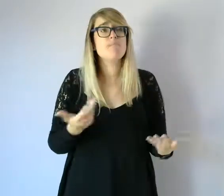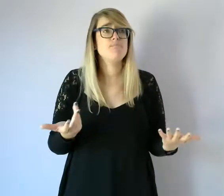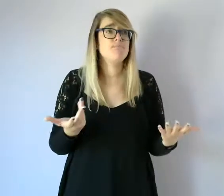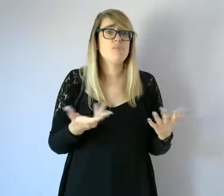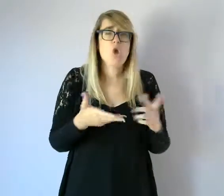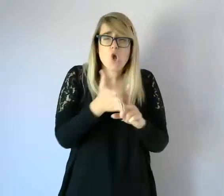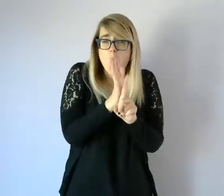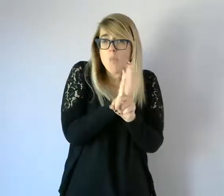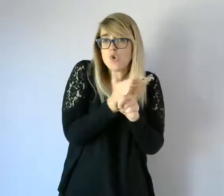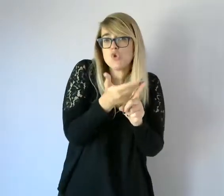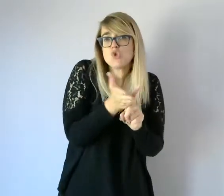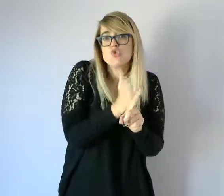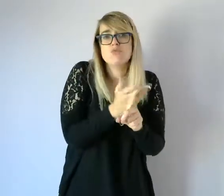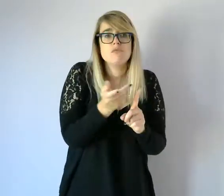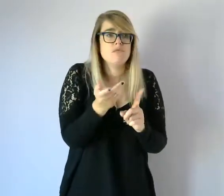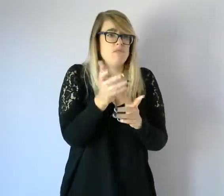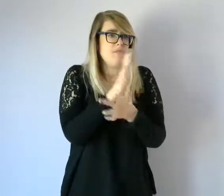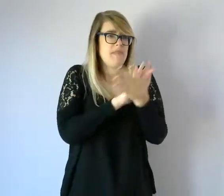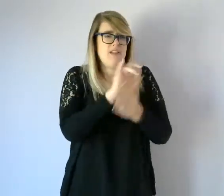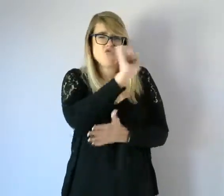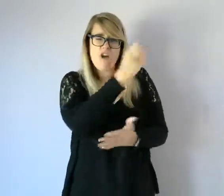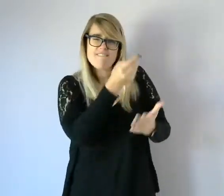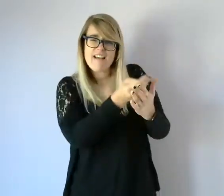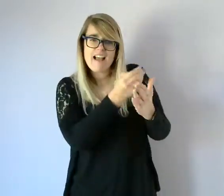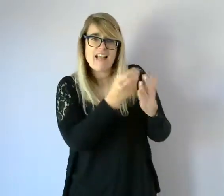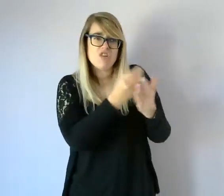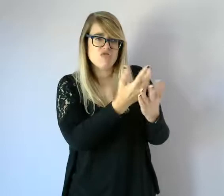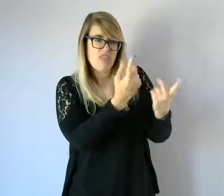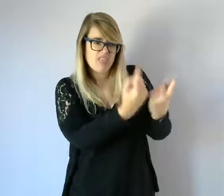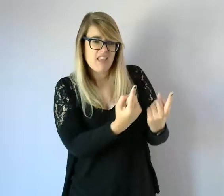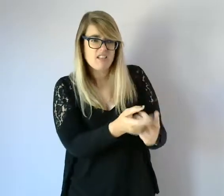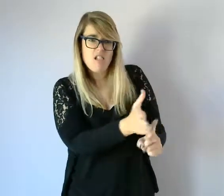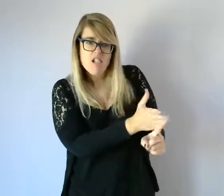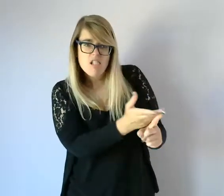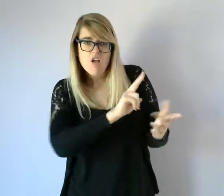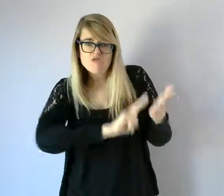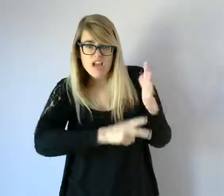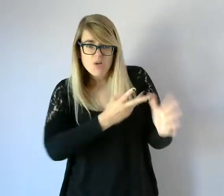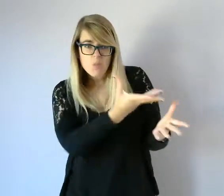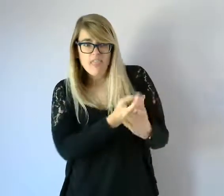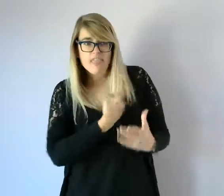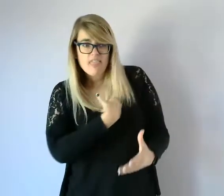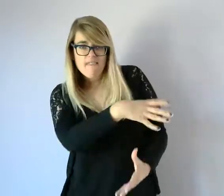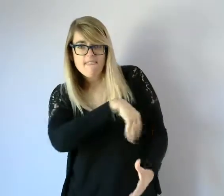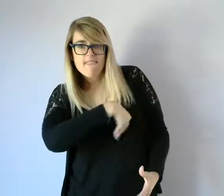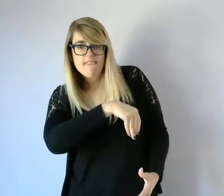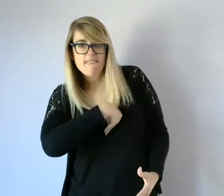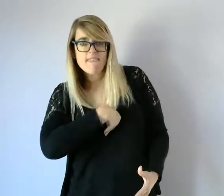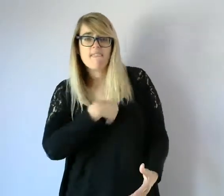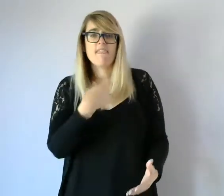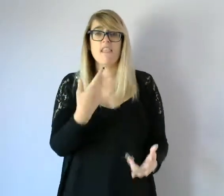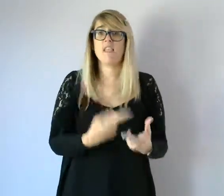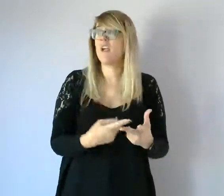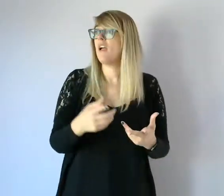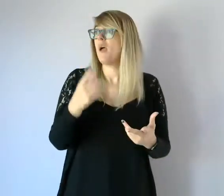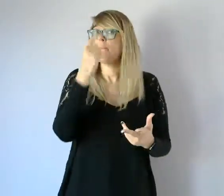coercion in relation to an adult's financial affairs or arrangements, including in connection with wills,